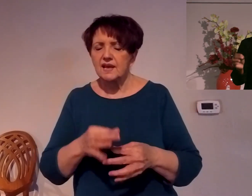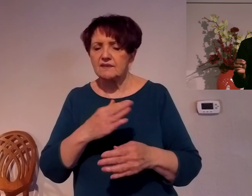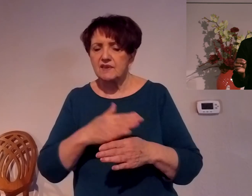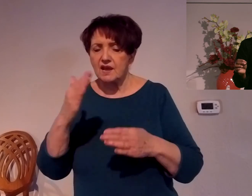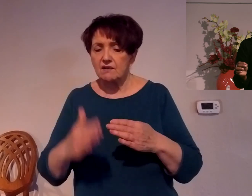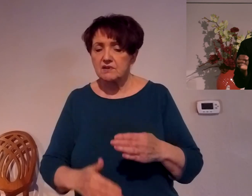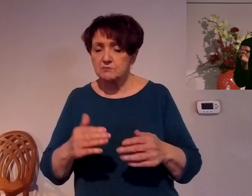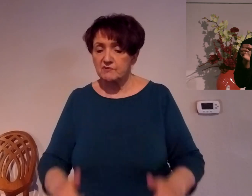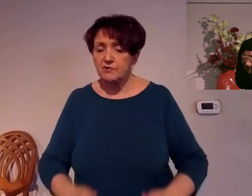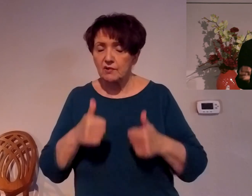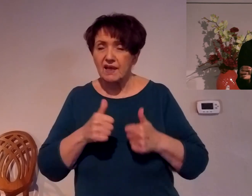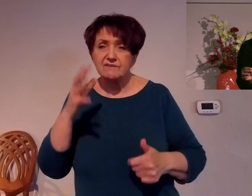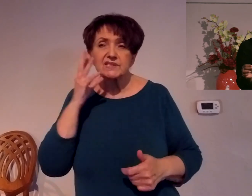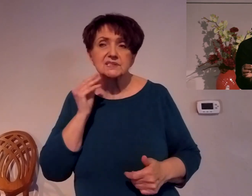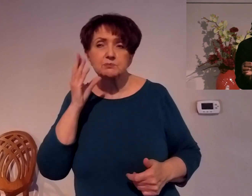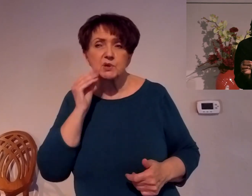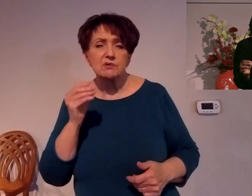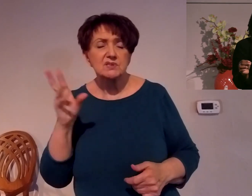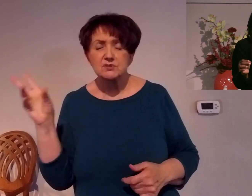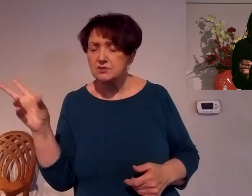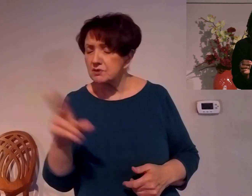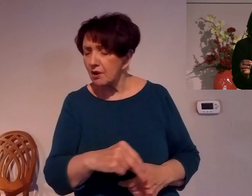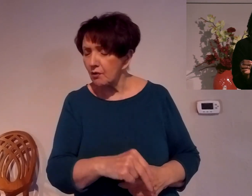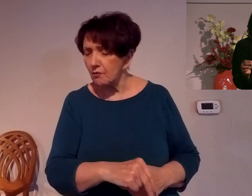life experience. No.